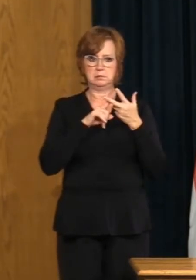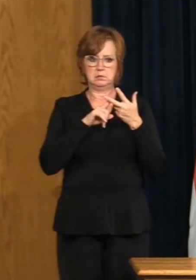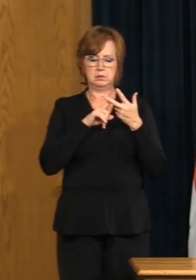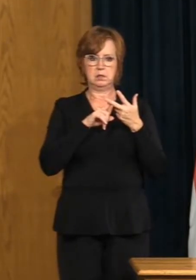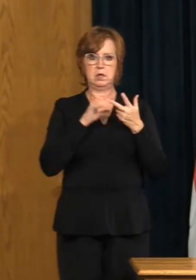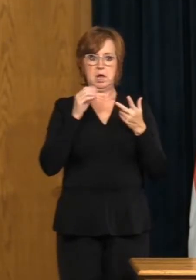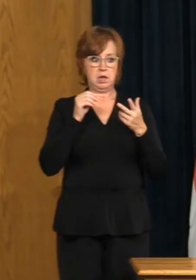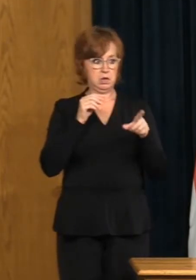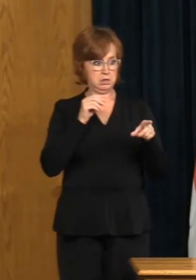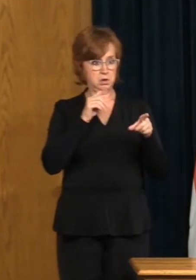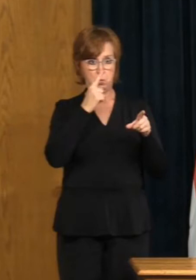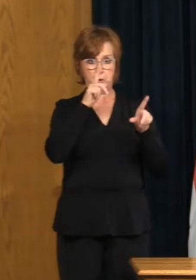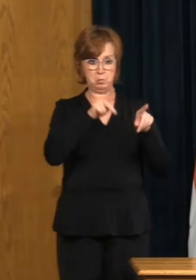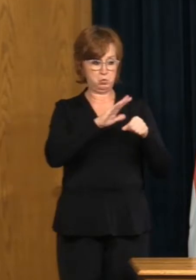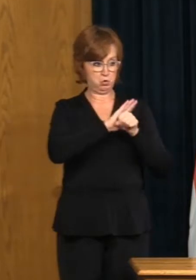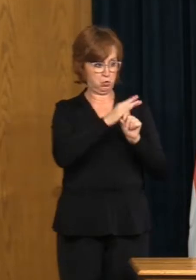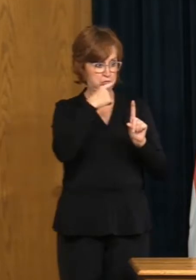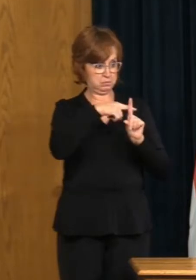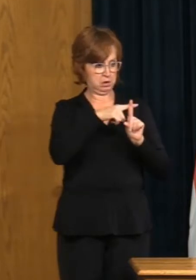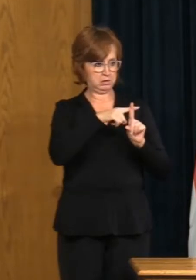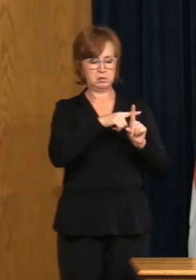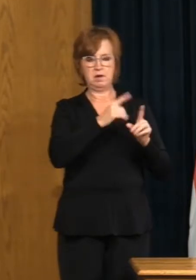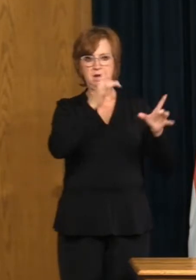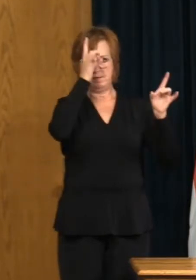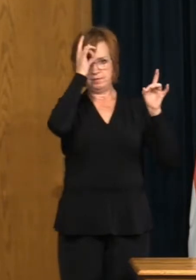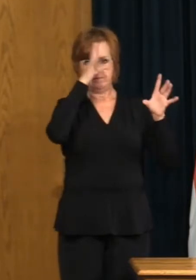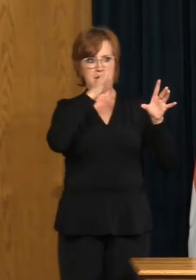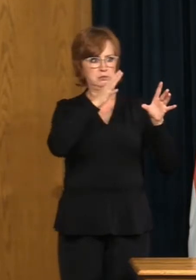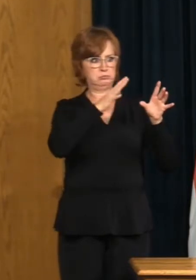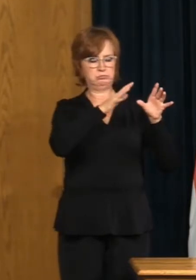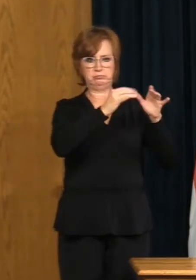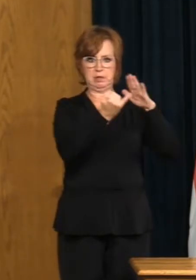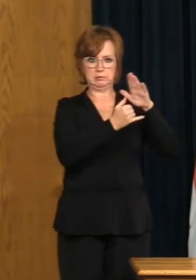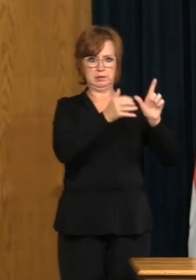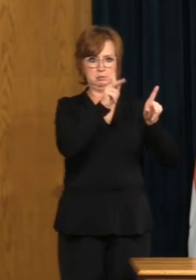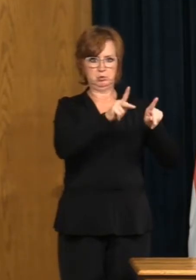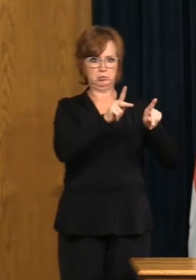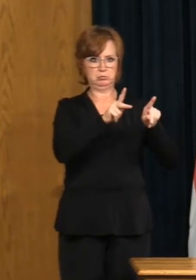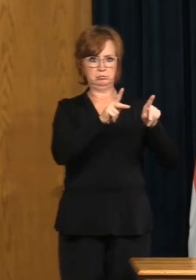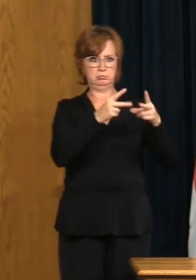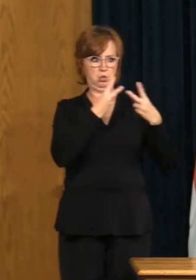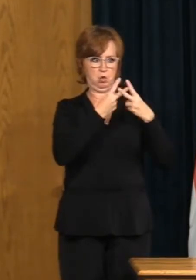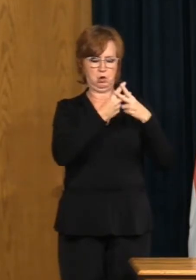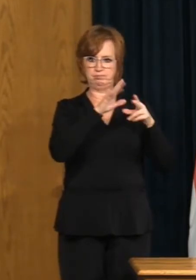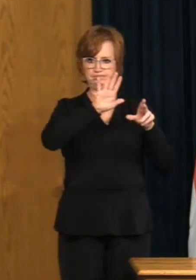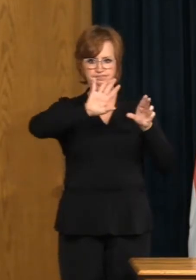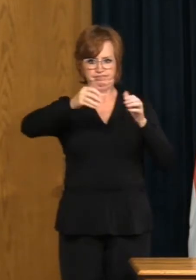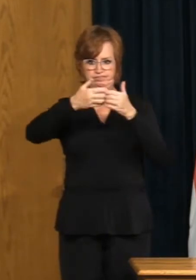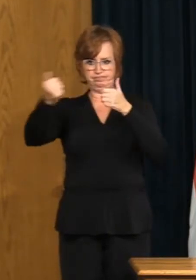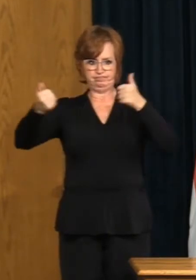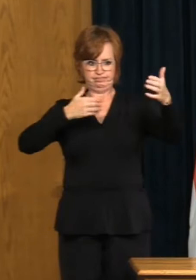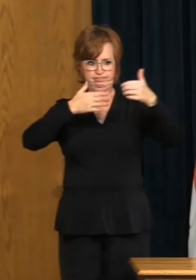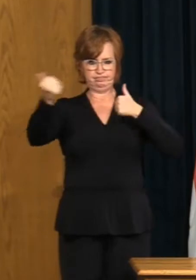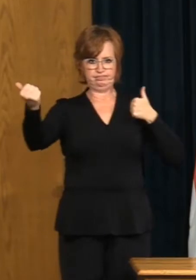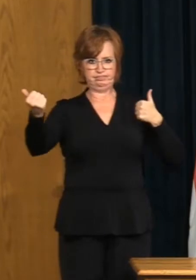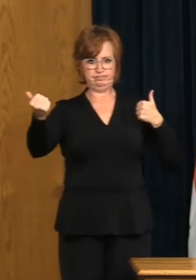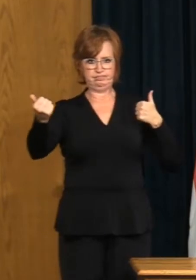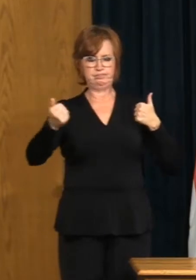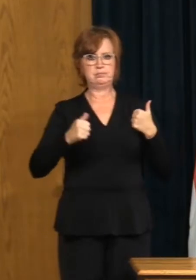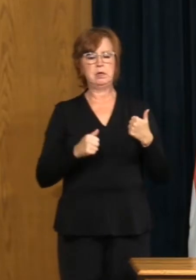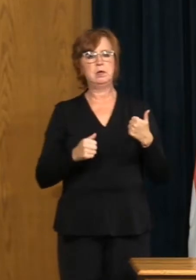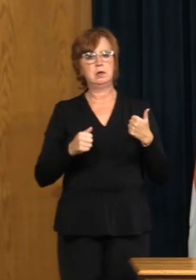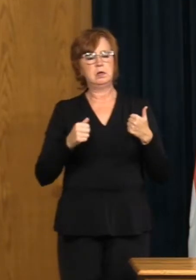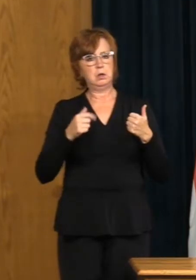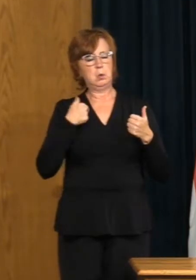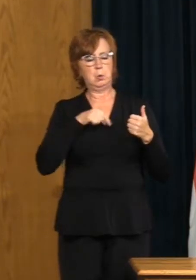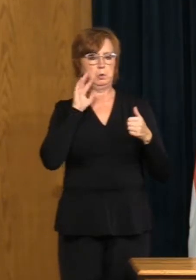health to contain COVID transmission. But I think that's an area that we continuously need to monitor as long as we're in a pandemic, as long as we're